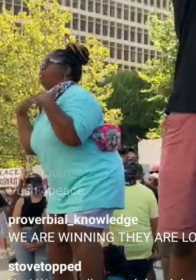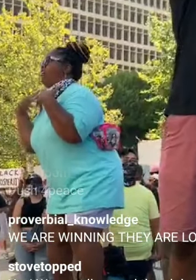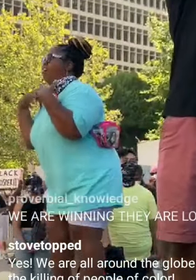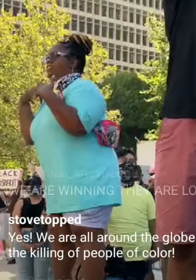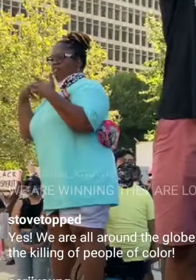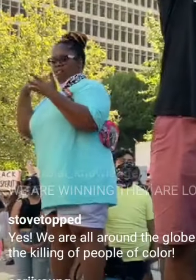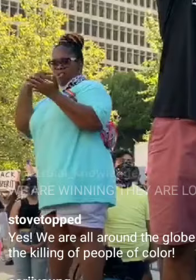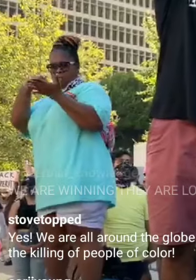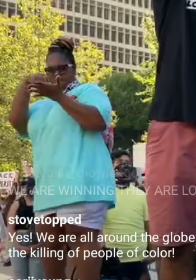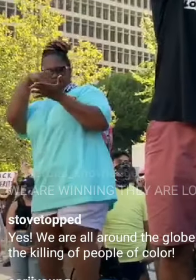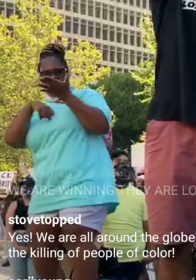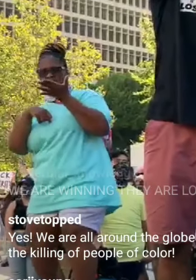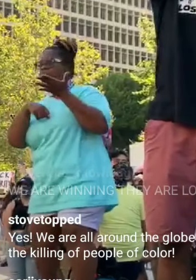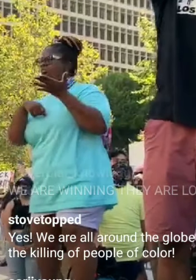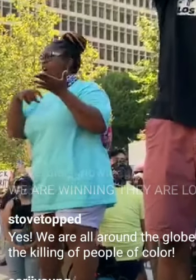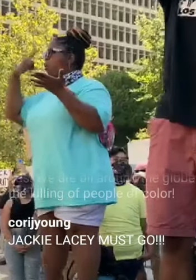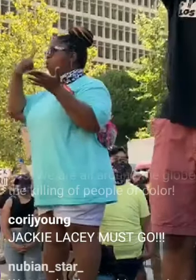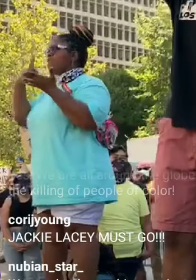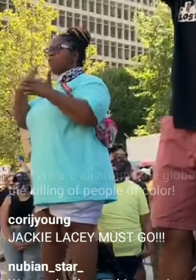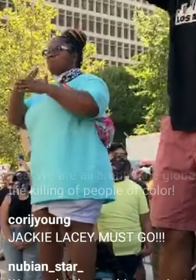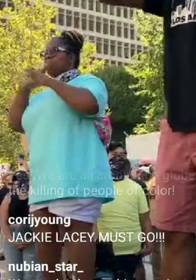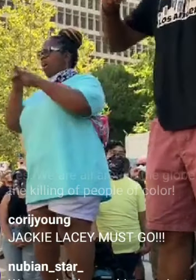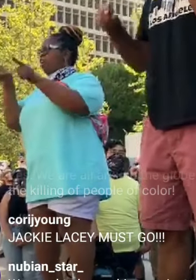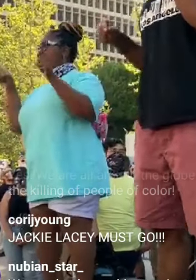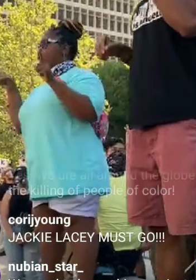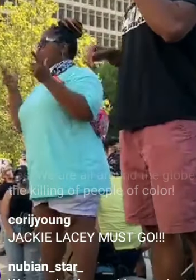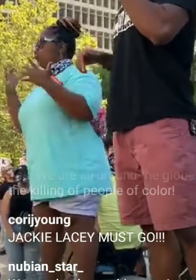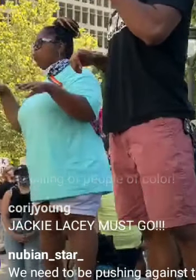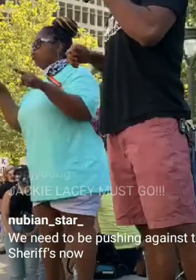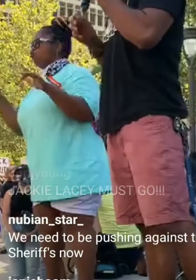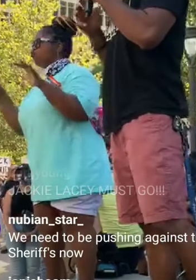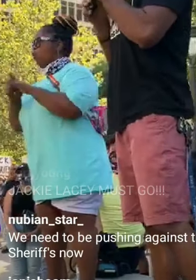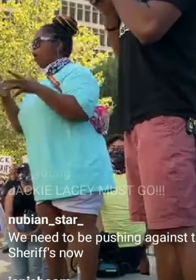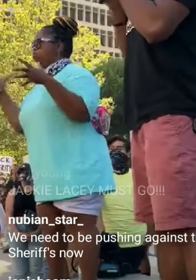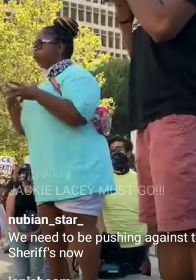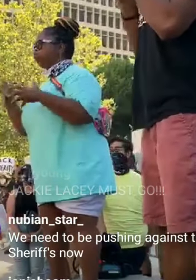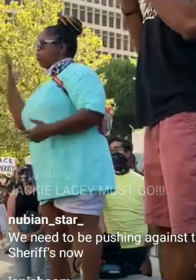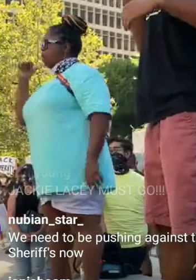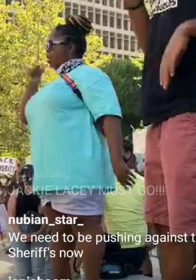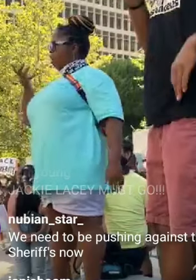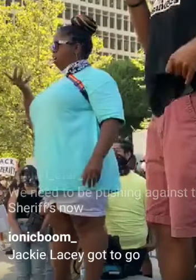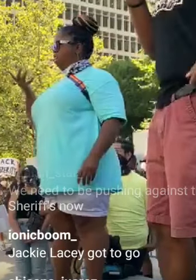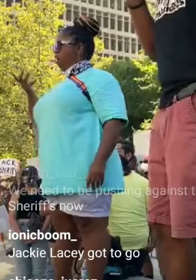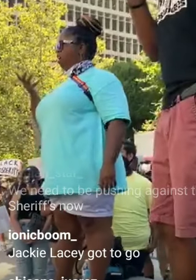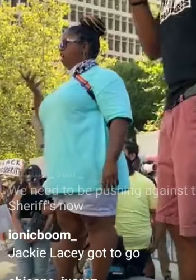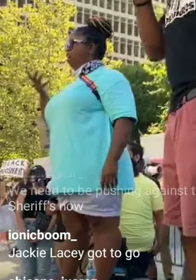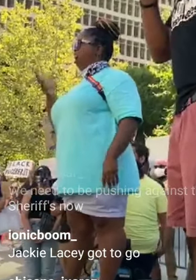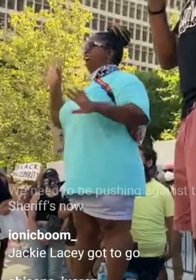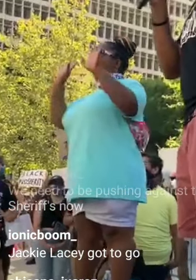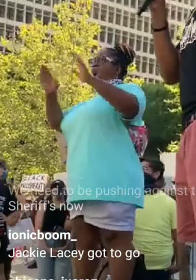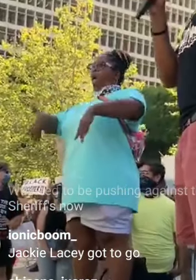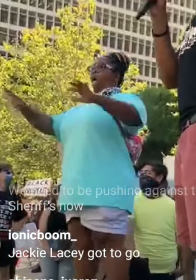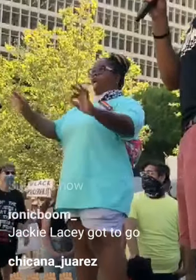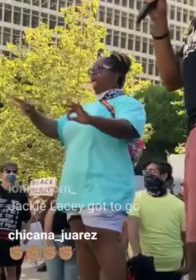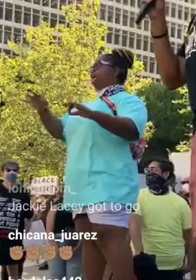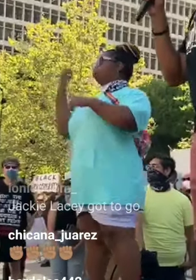being defunded, why would they try to stop y'all from coming here, right? Right? Why would they try to make it look like the protests are